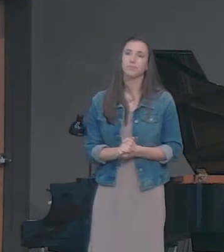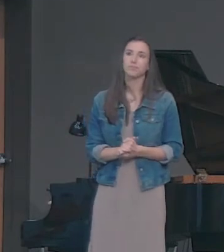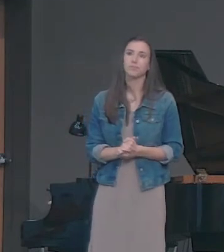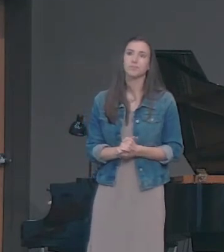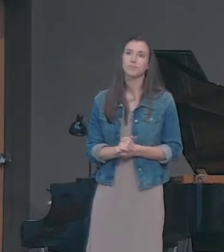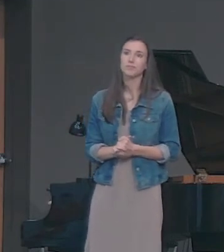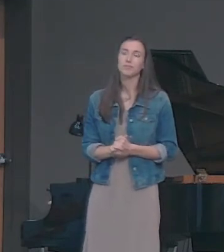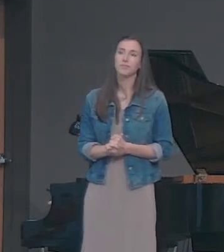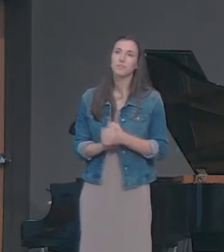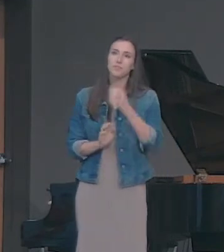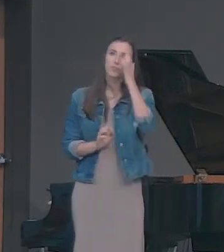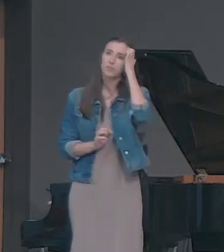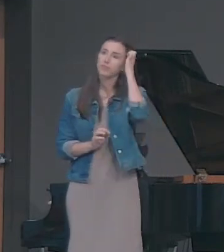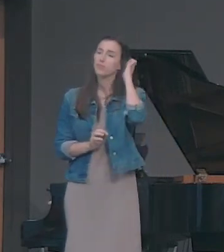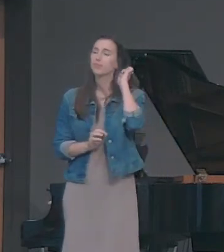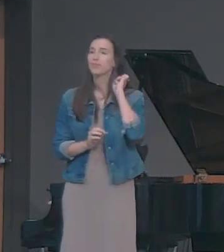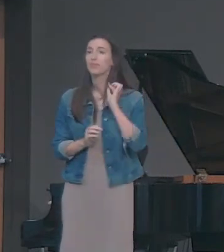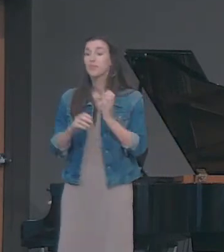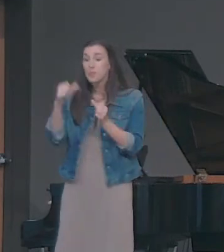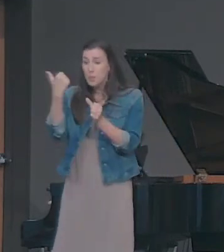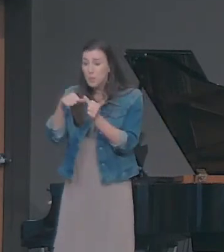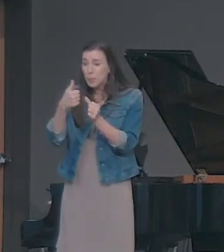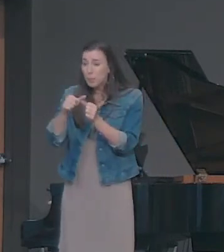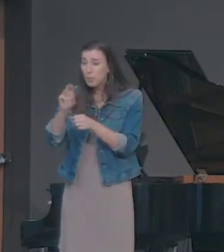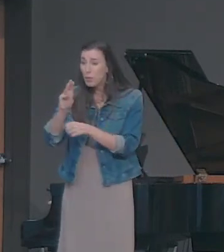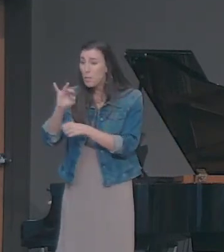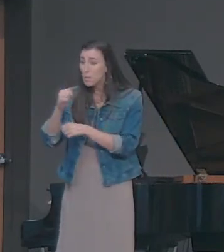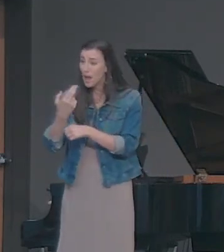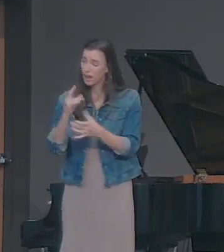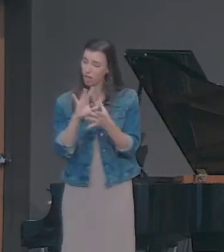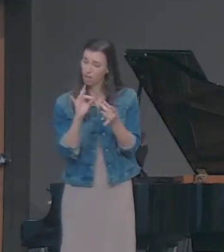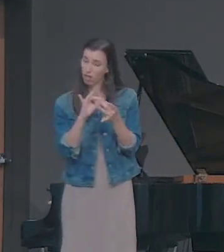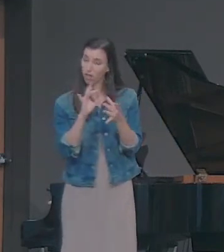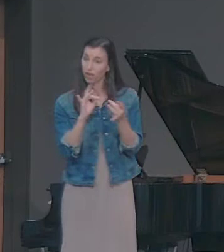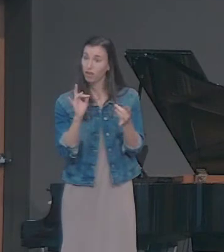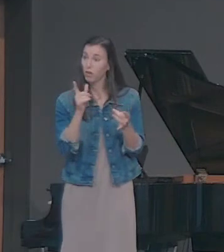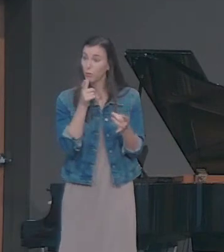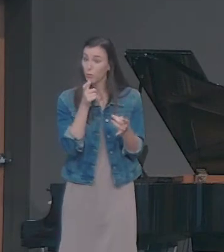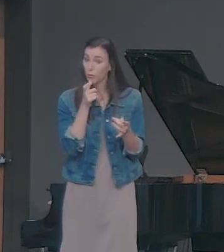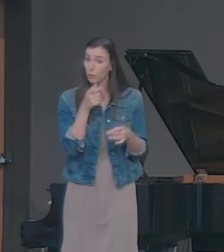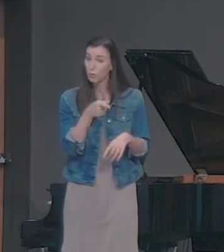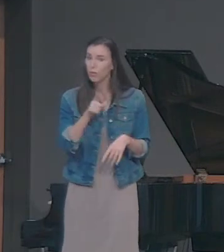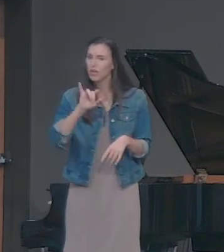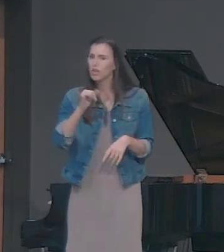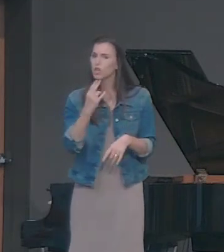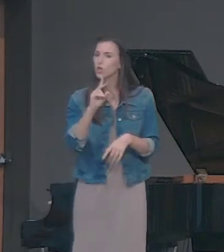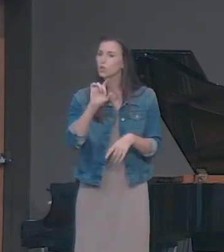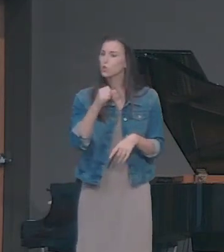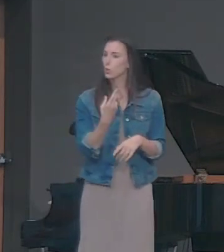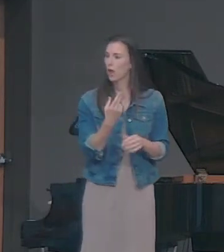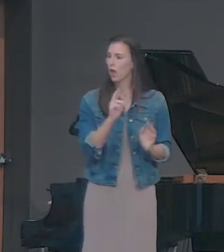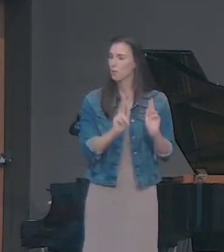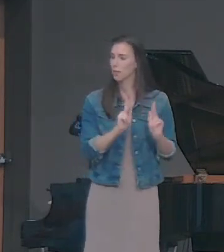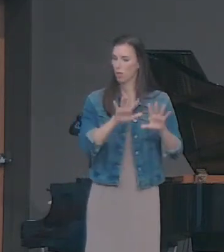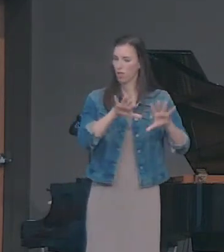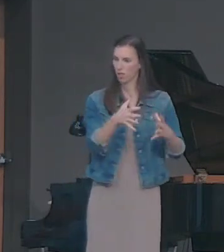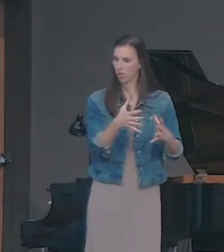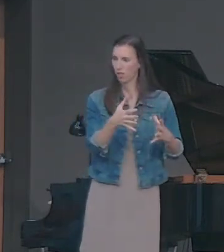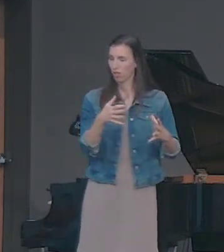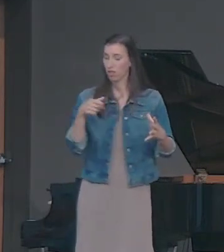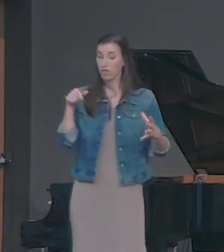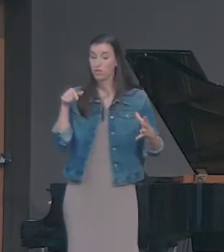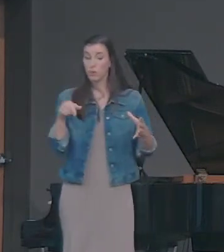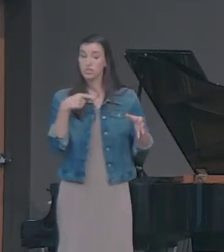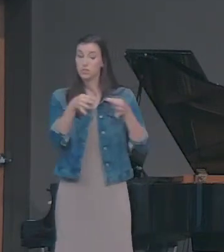Now remember, Micah was prophesying to the people of Judah, so when he declares what was going on